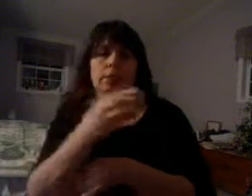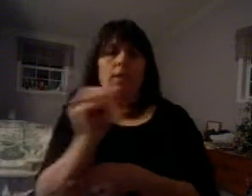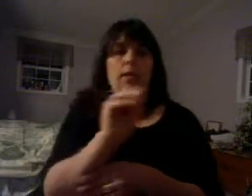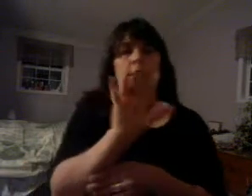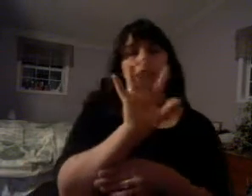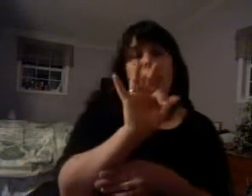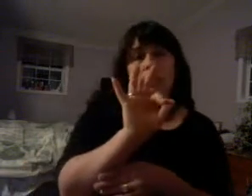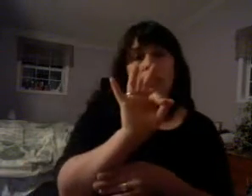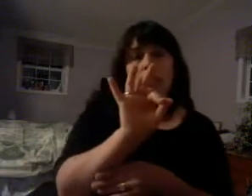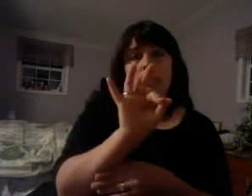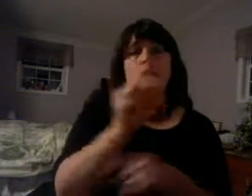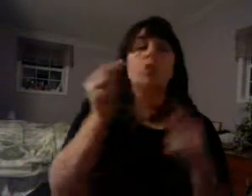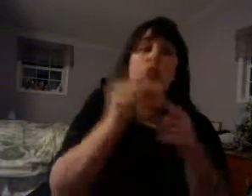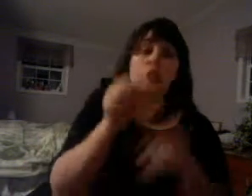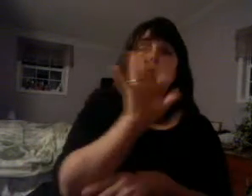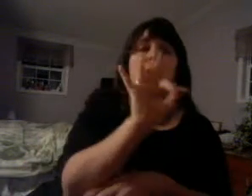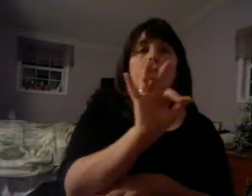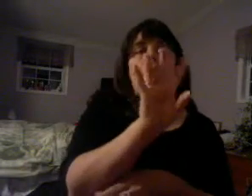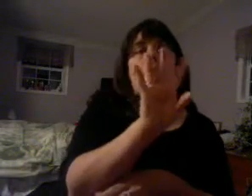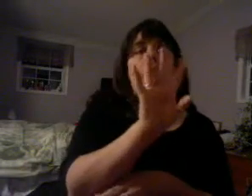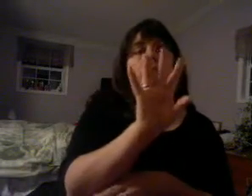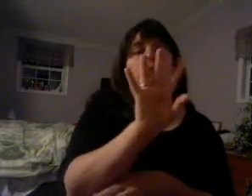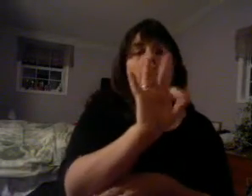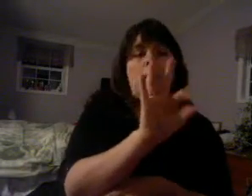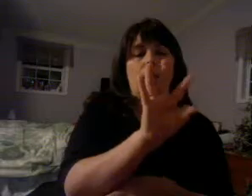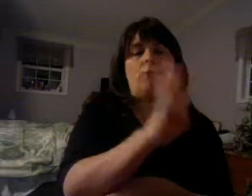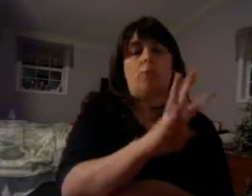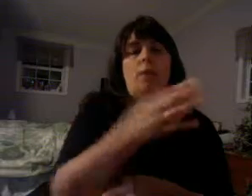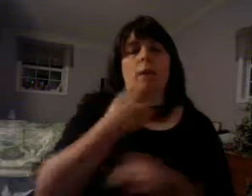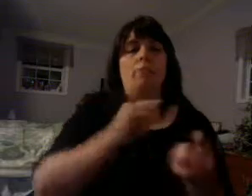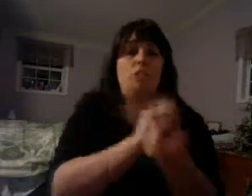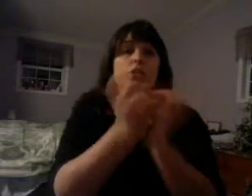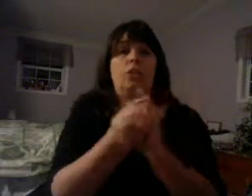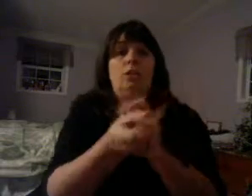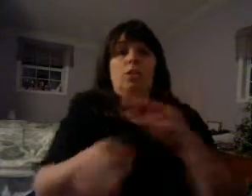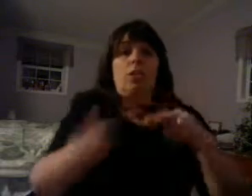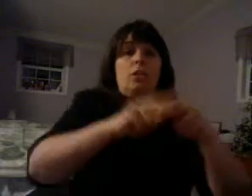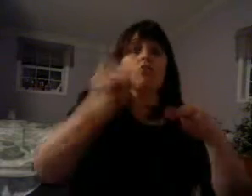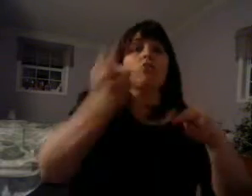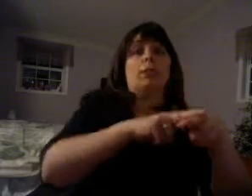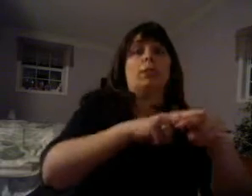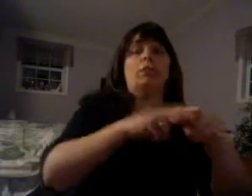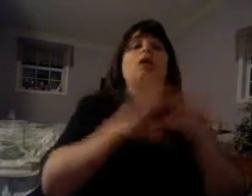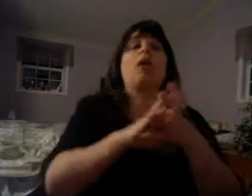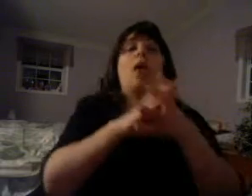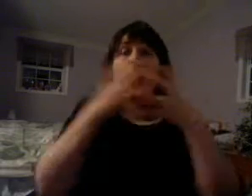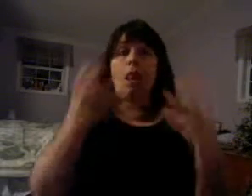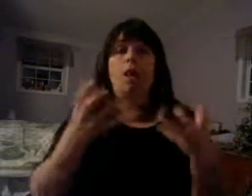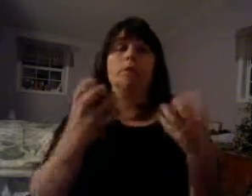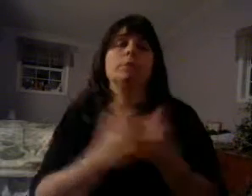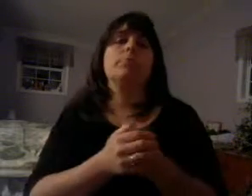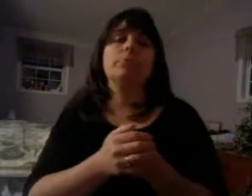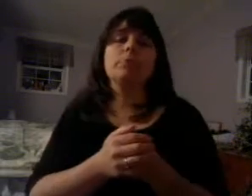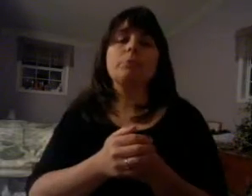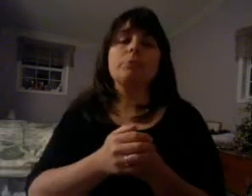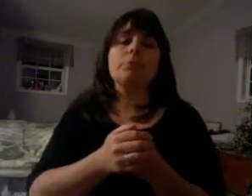homicide increased dramatically and statistically significantly. There has been, since 1980, a dramatic